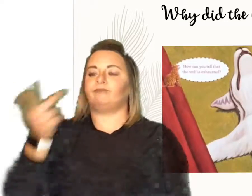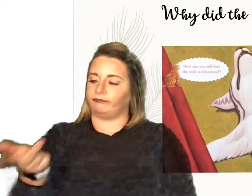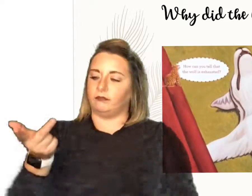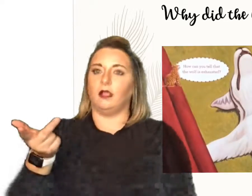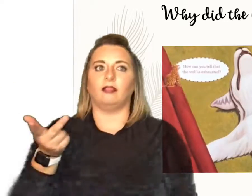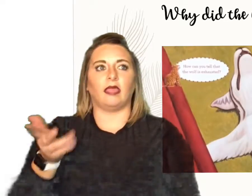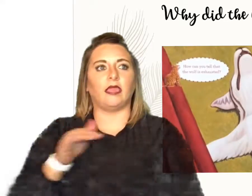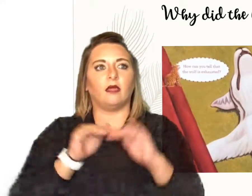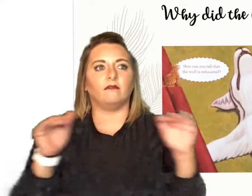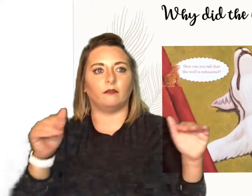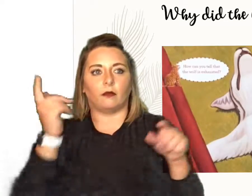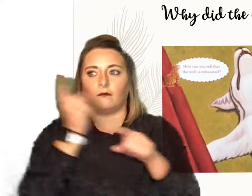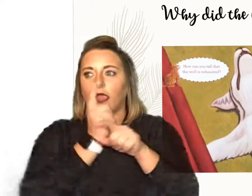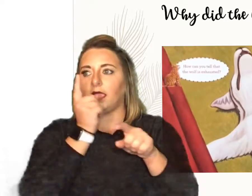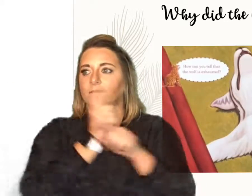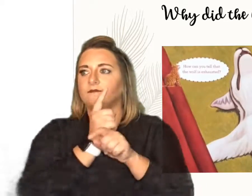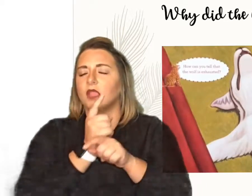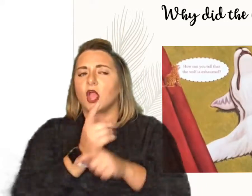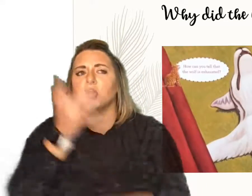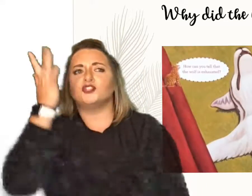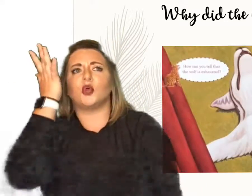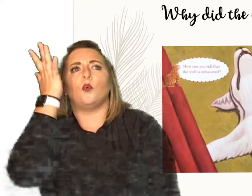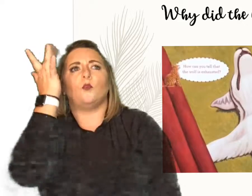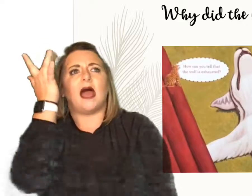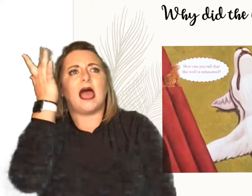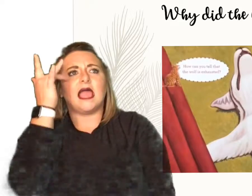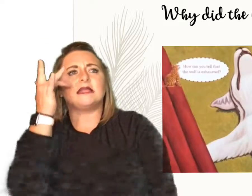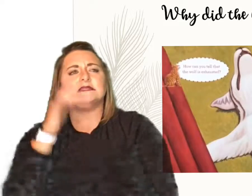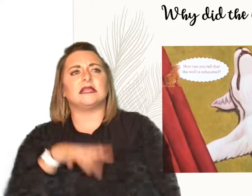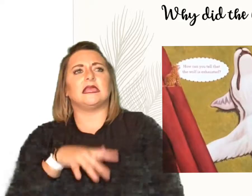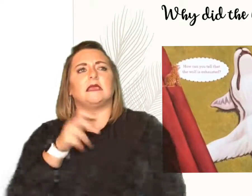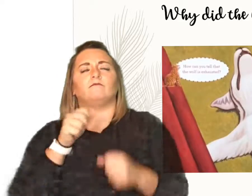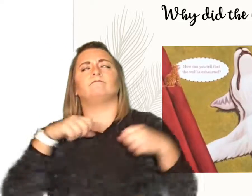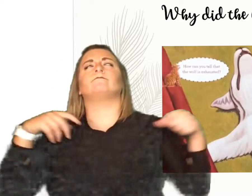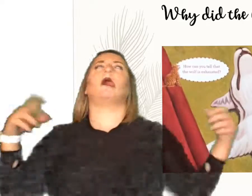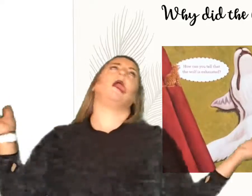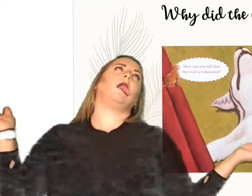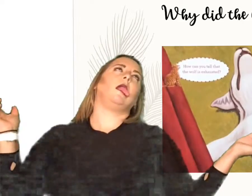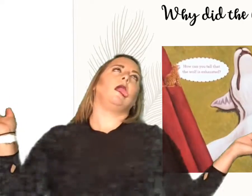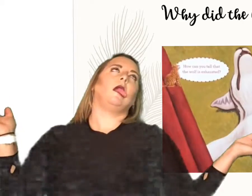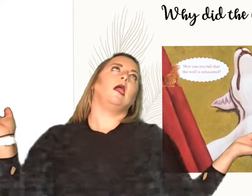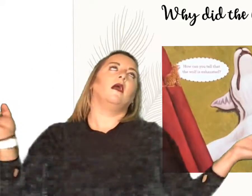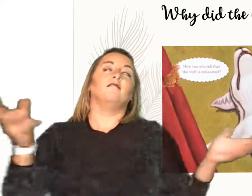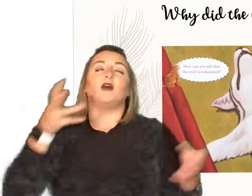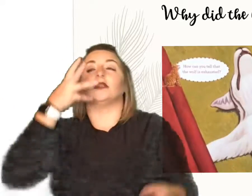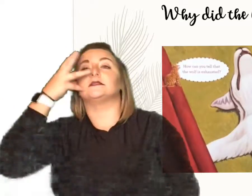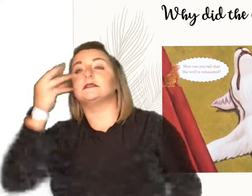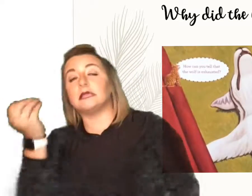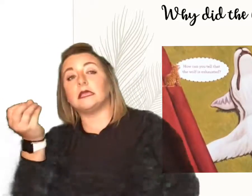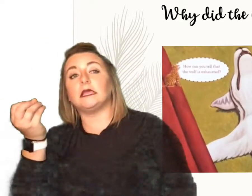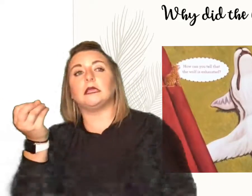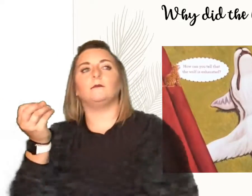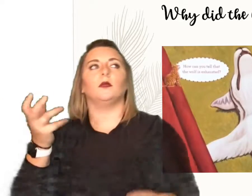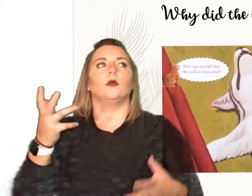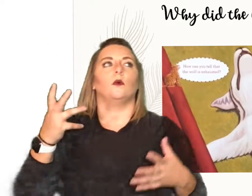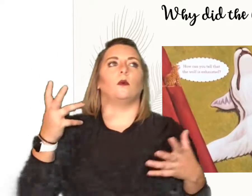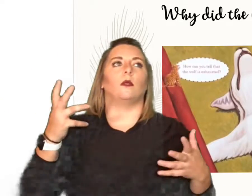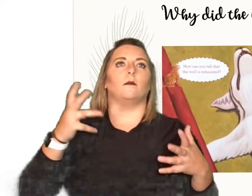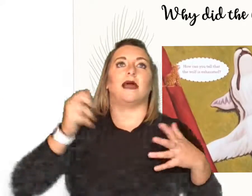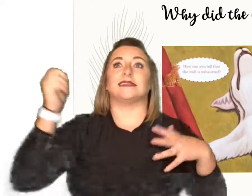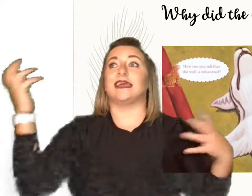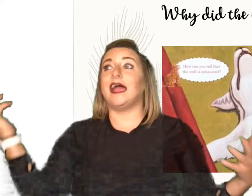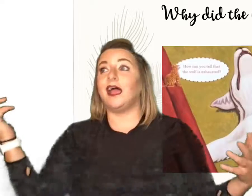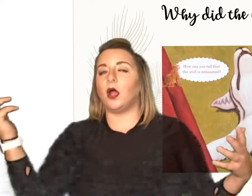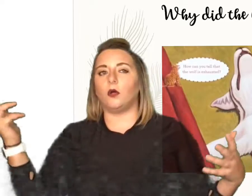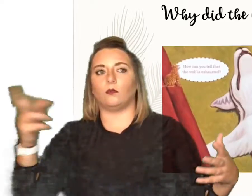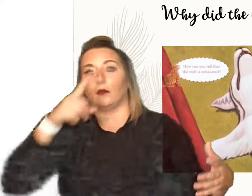just laying on the floor, right? So why did he fall asleep